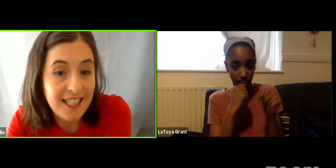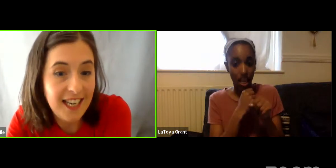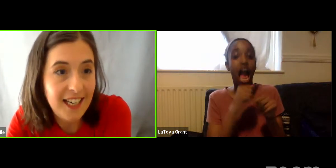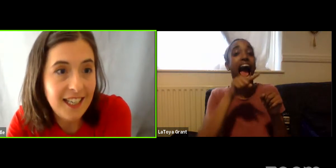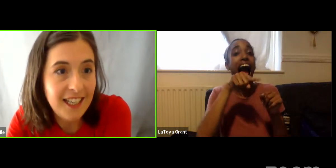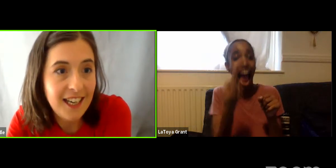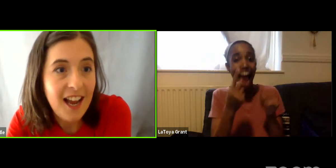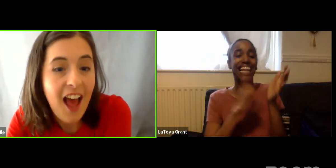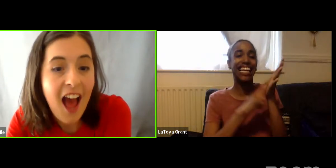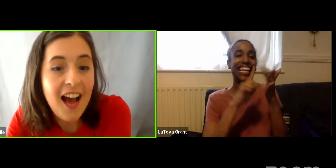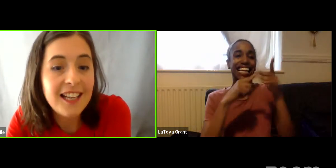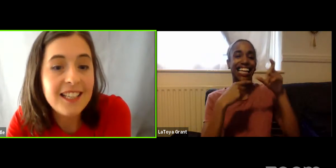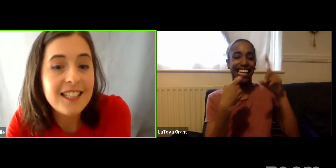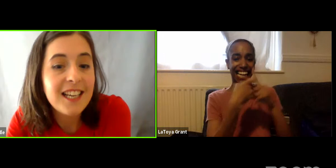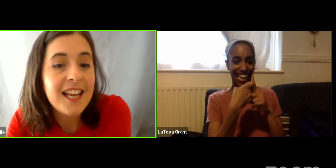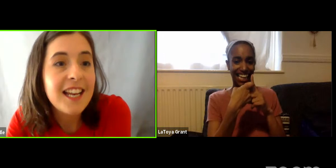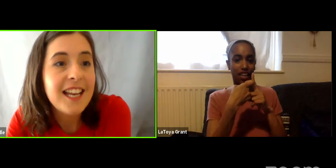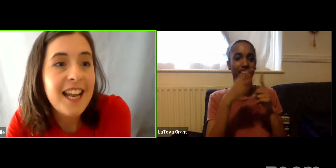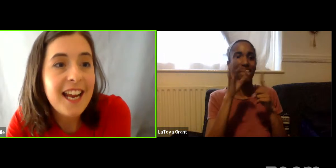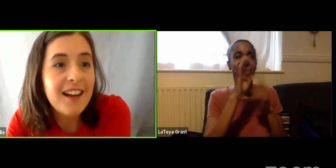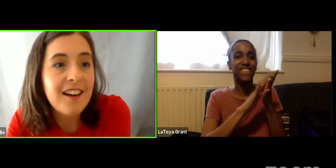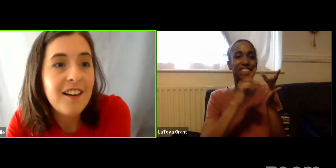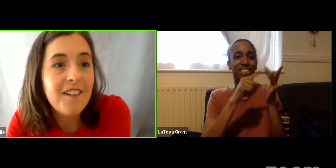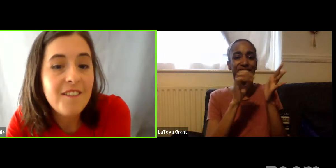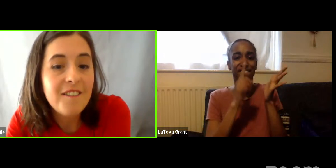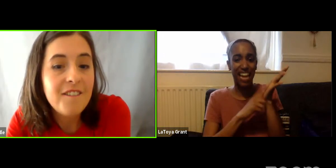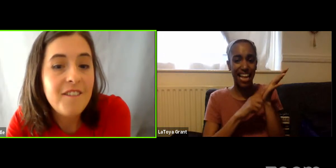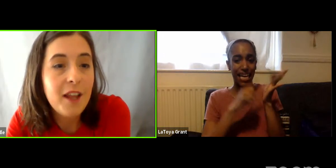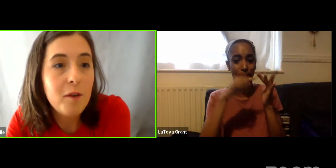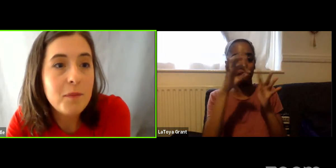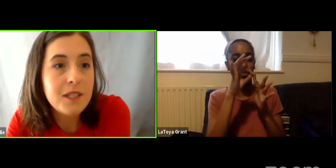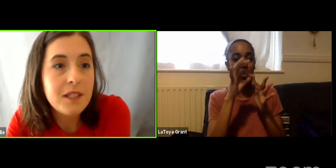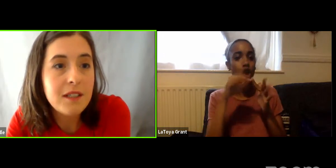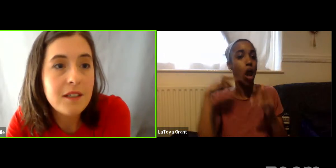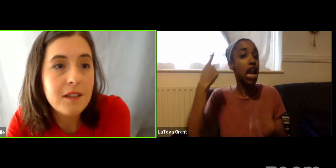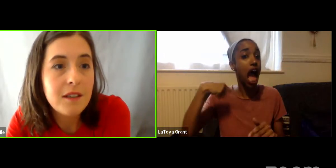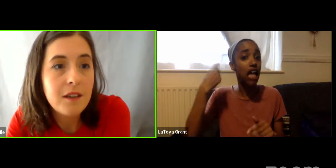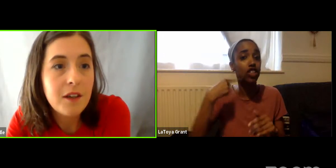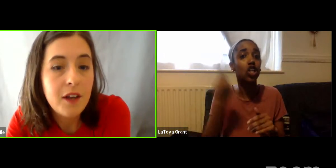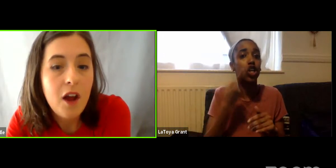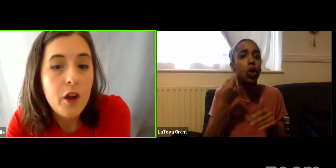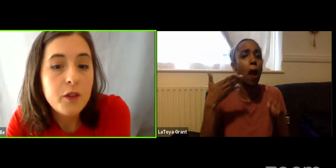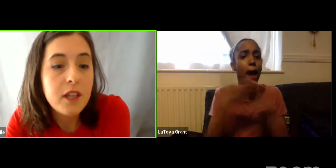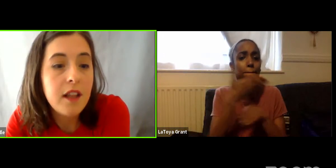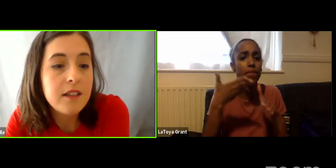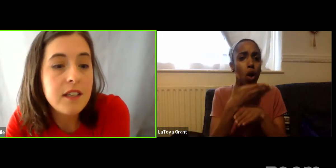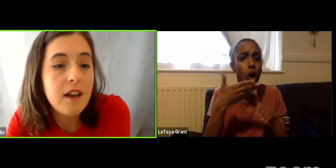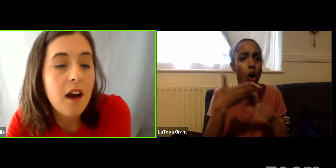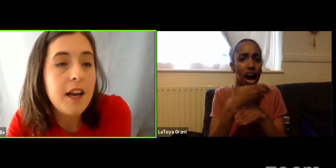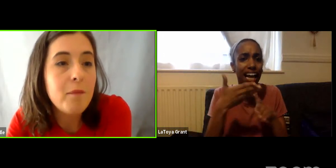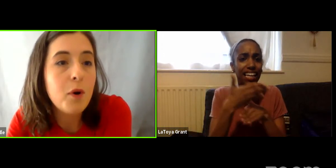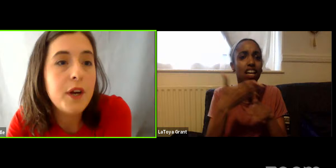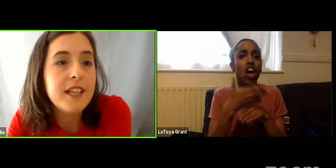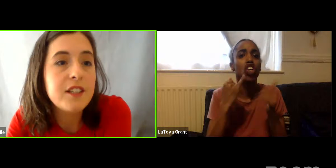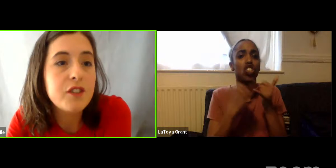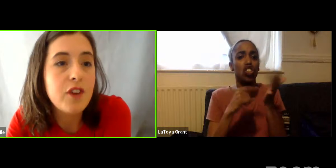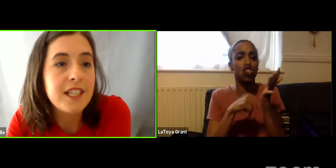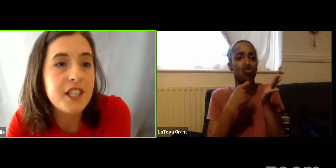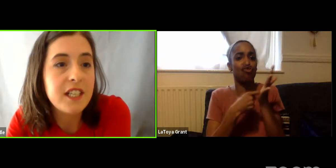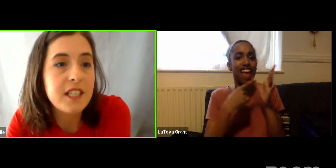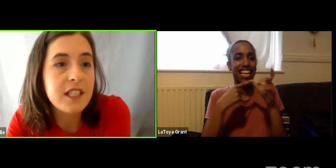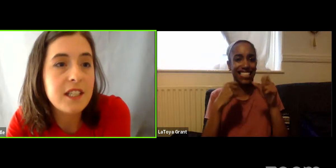She's acting. And Nick Phillips, who's London